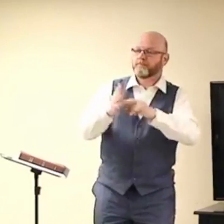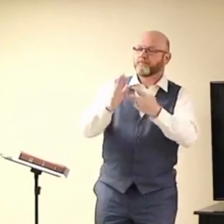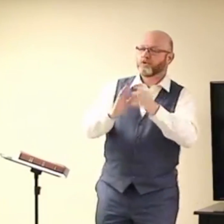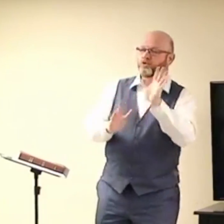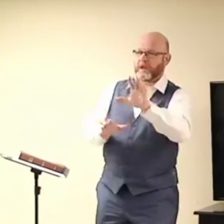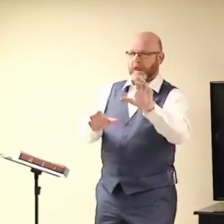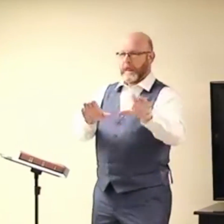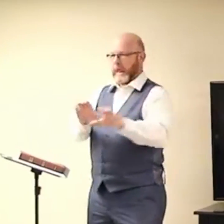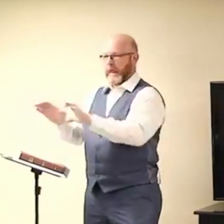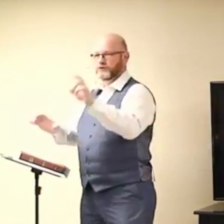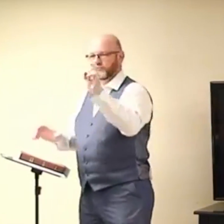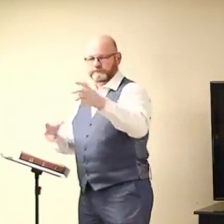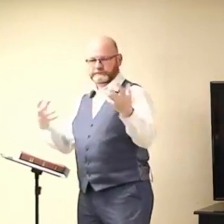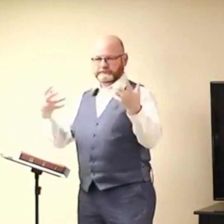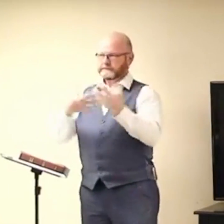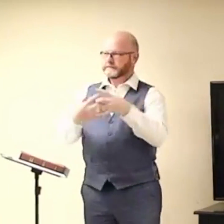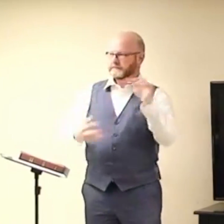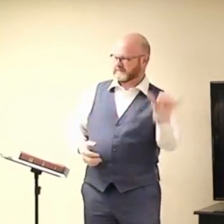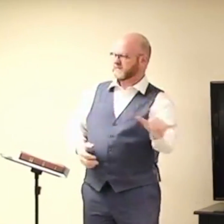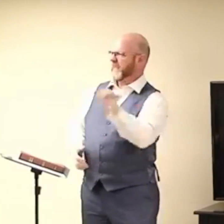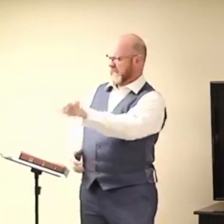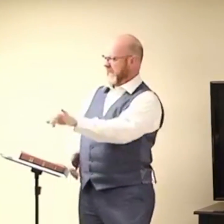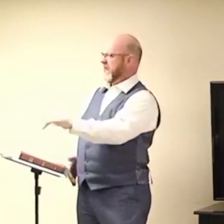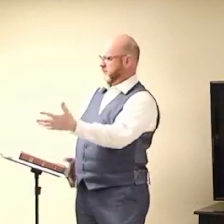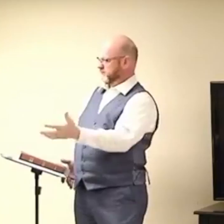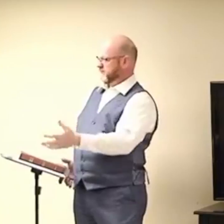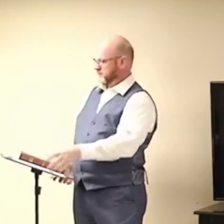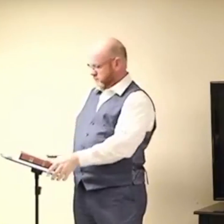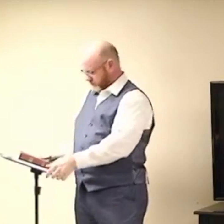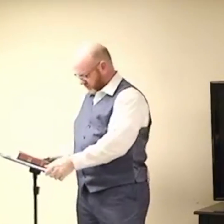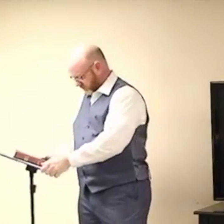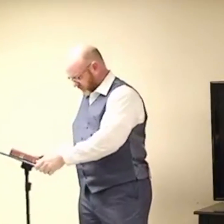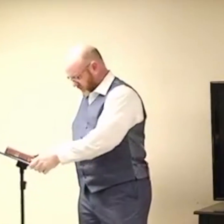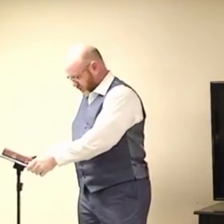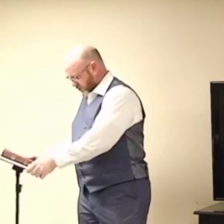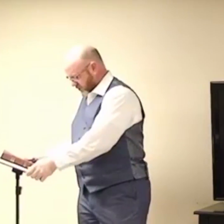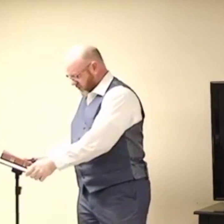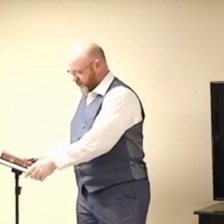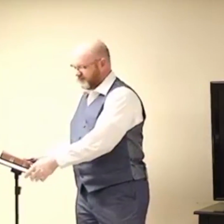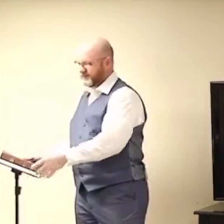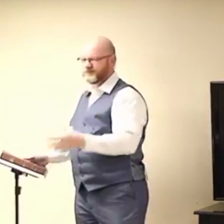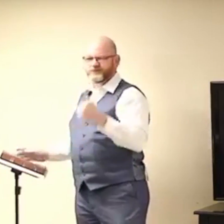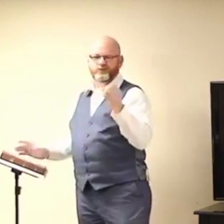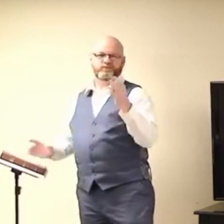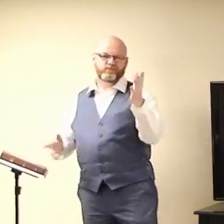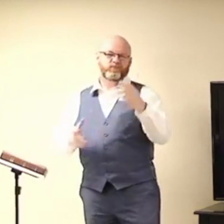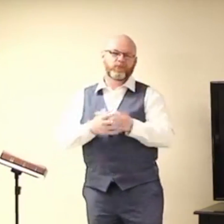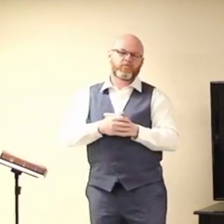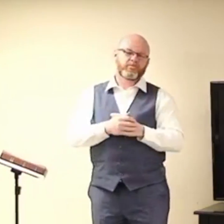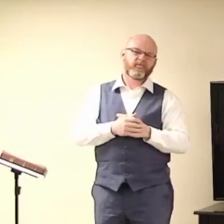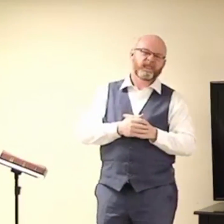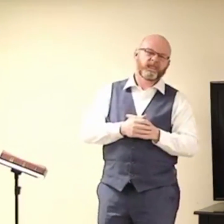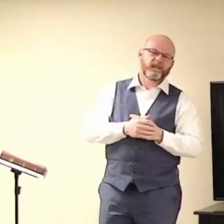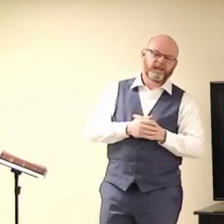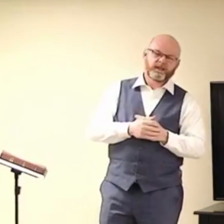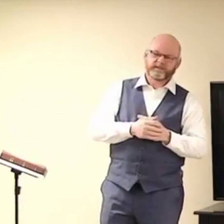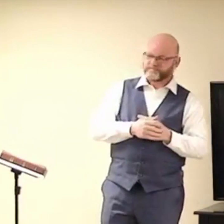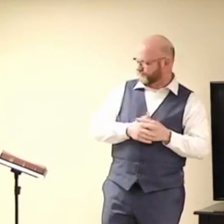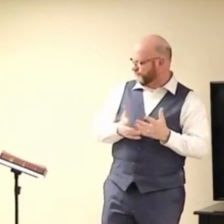friendly. But what it really refers to is a hearing saying that says you need to